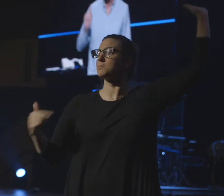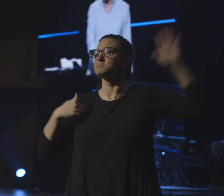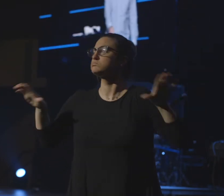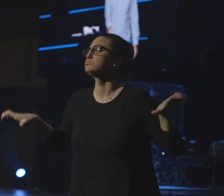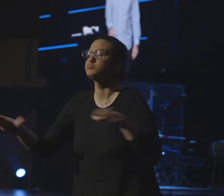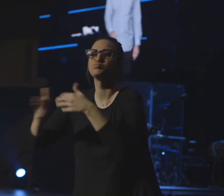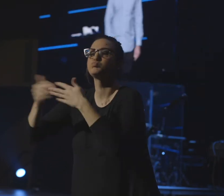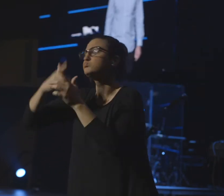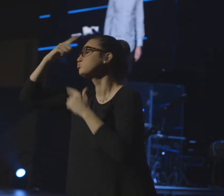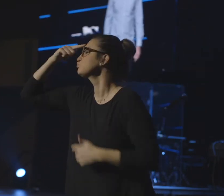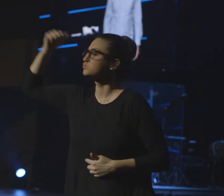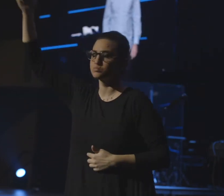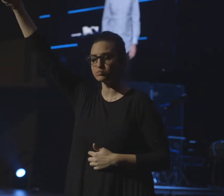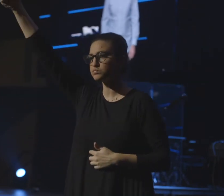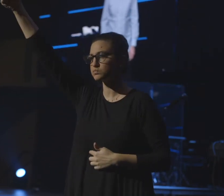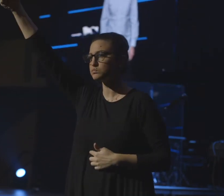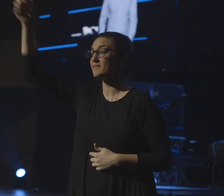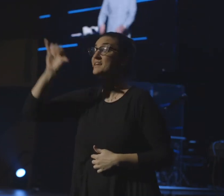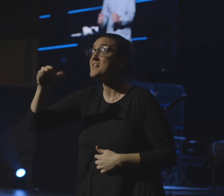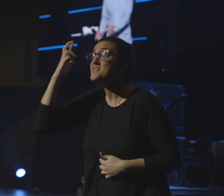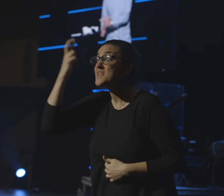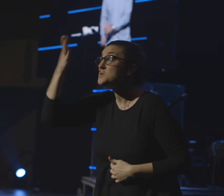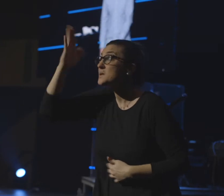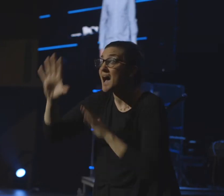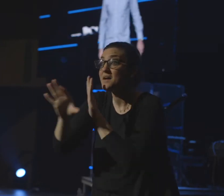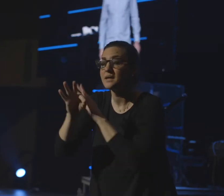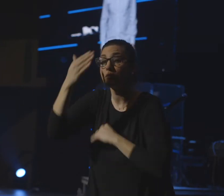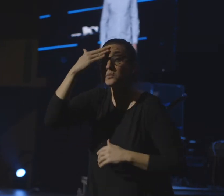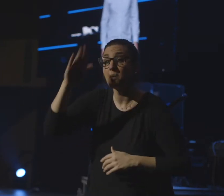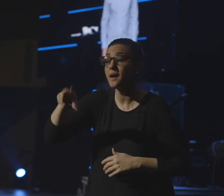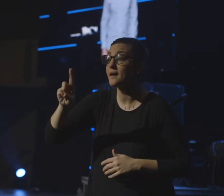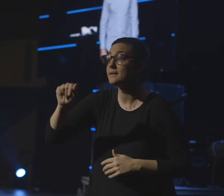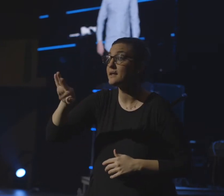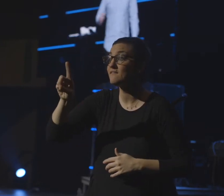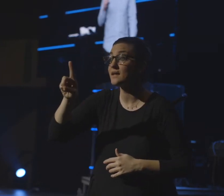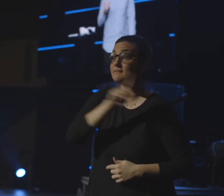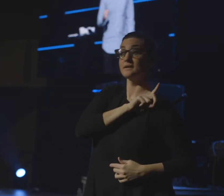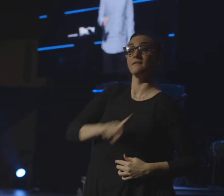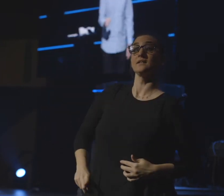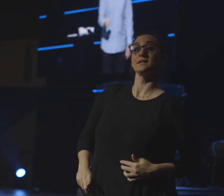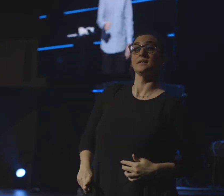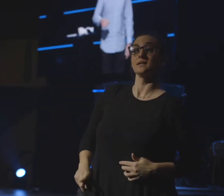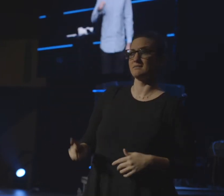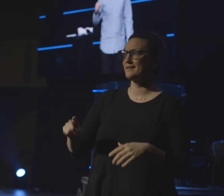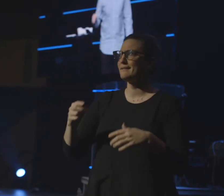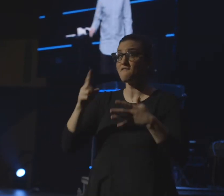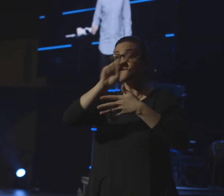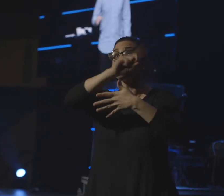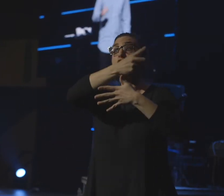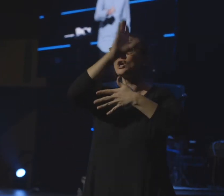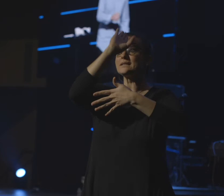chose David, the eighth son, the shepherd boy, to be the king of Israel. It's why he chose Peter, the